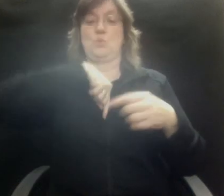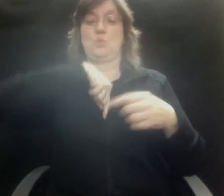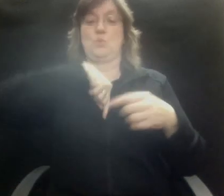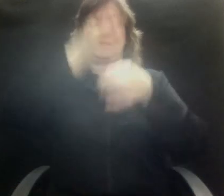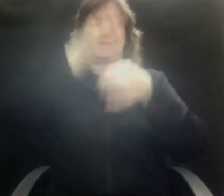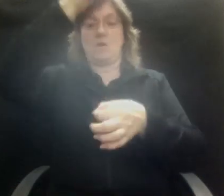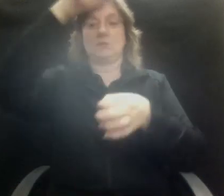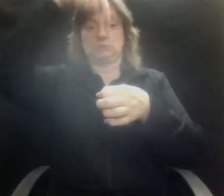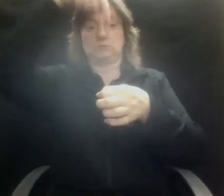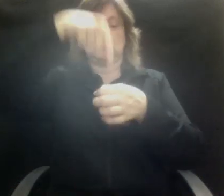stomach.